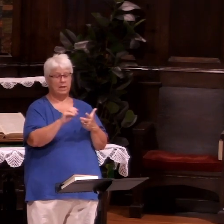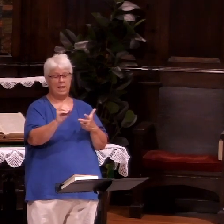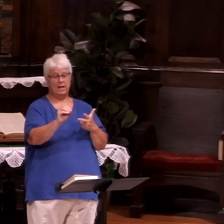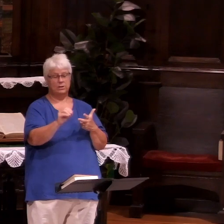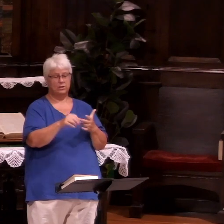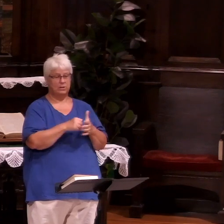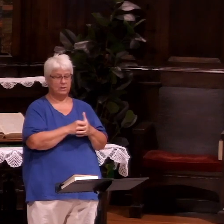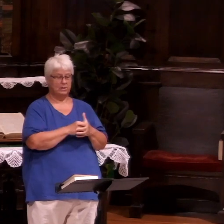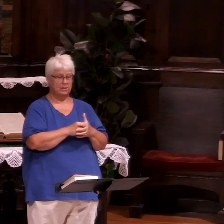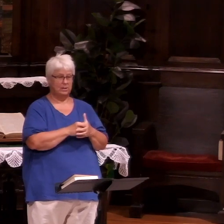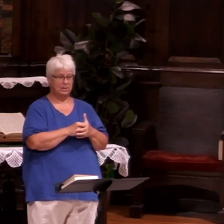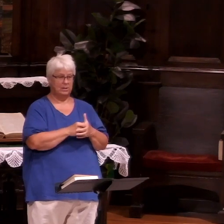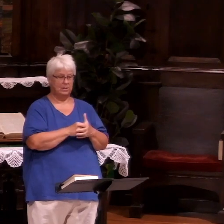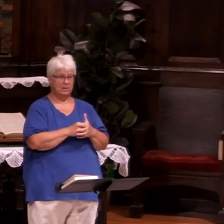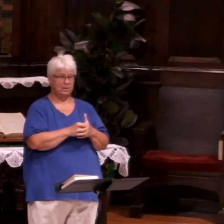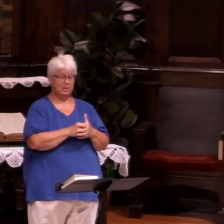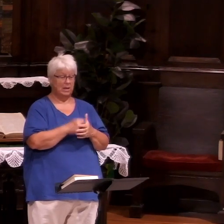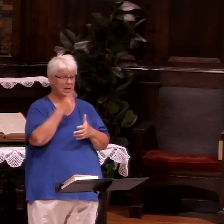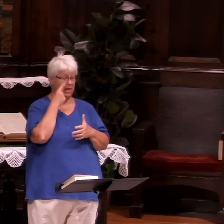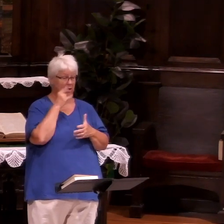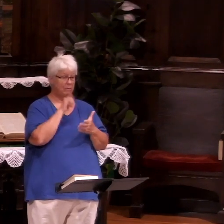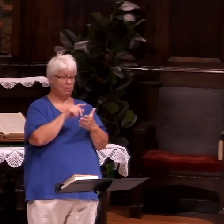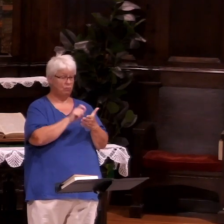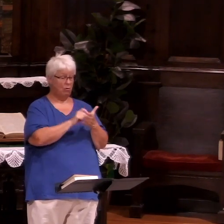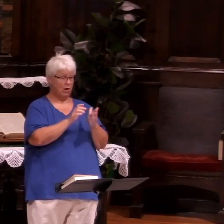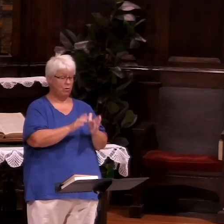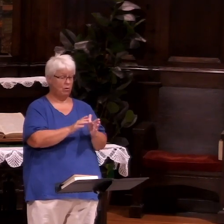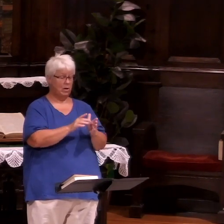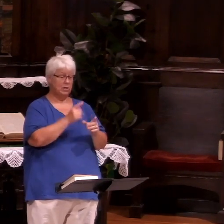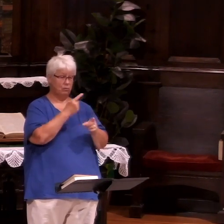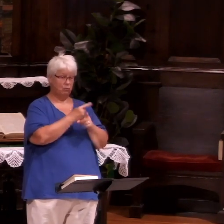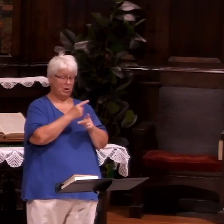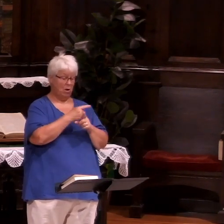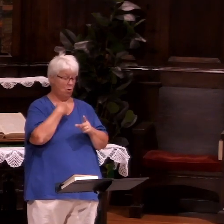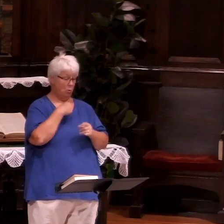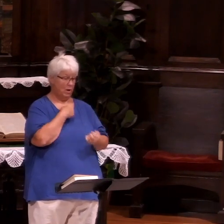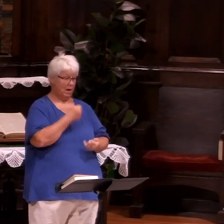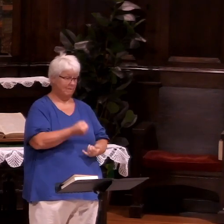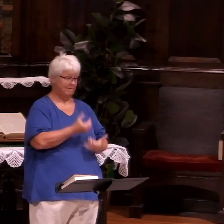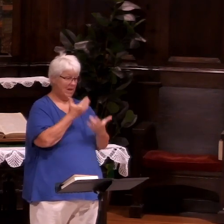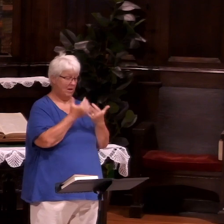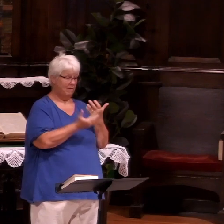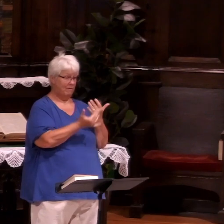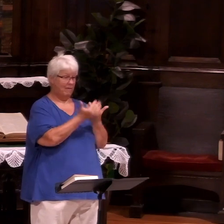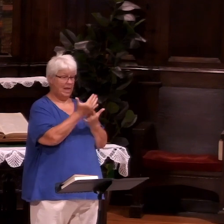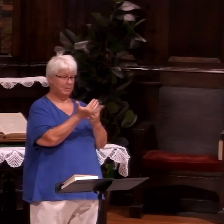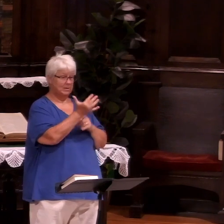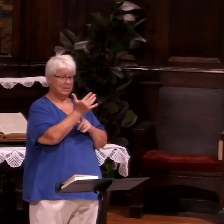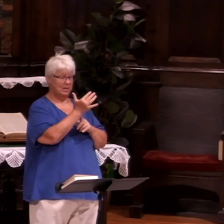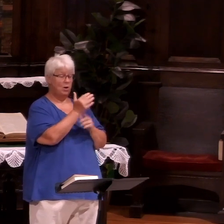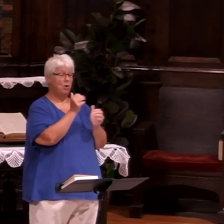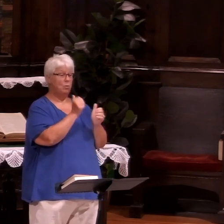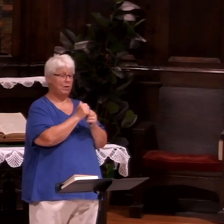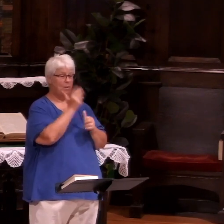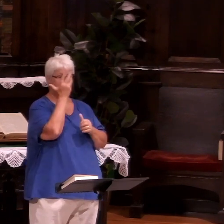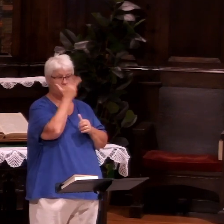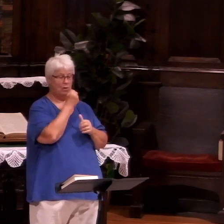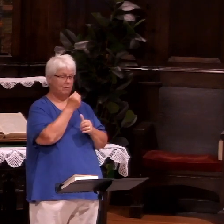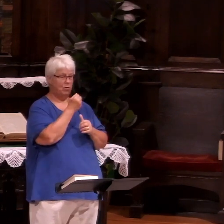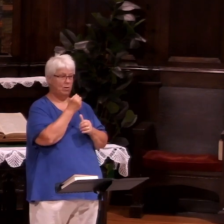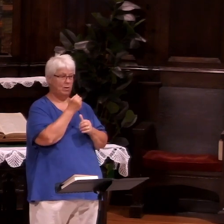oxygen. And if Rumi is right, and we are fiery flames with the most